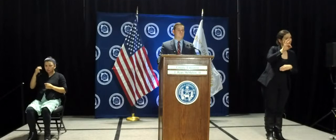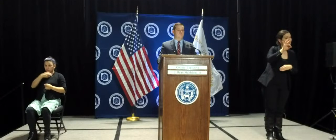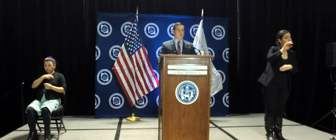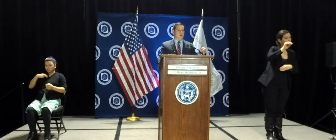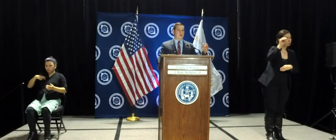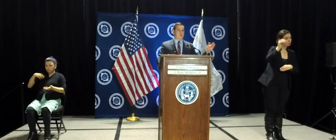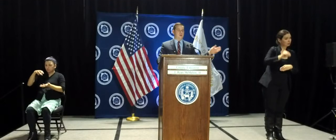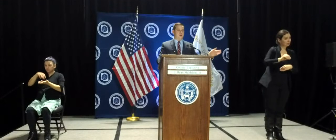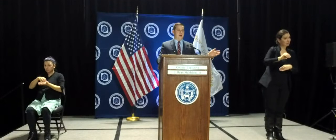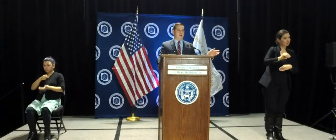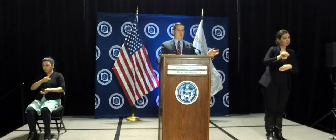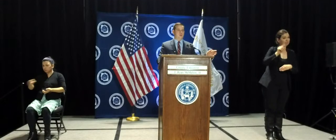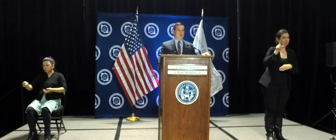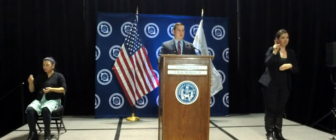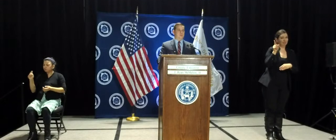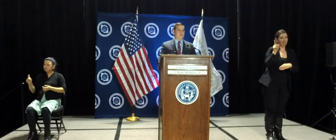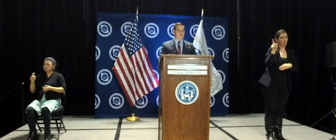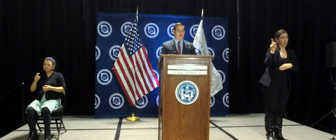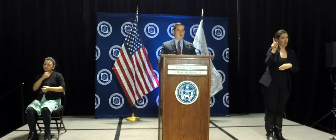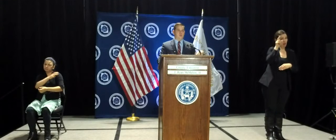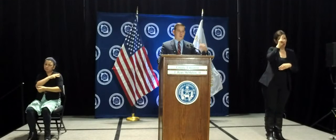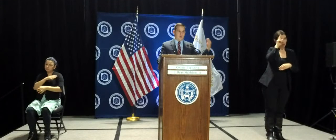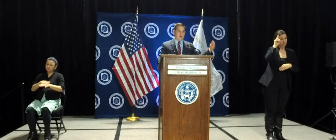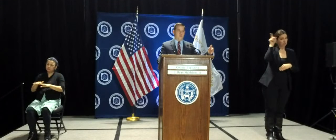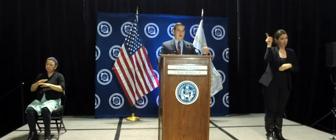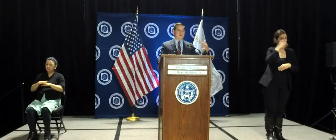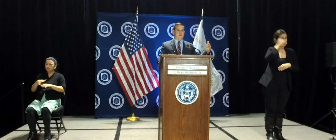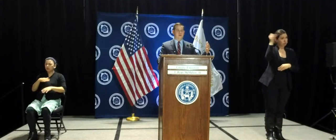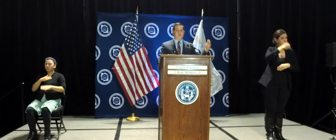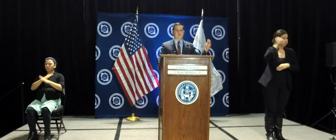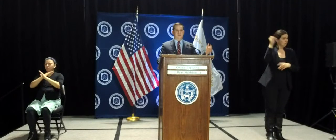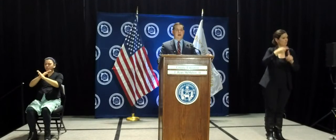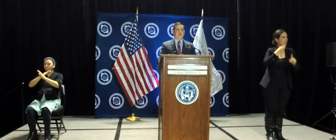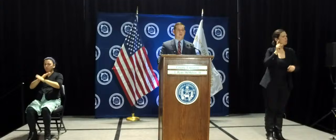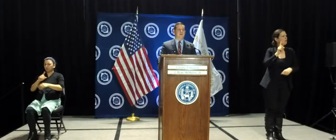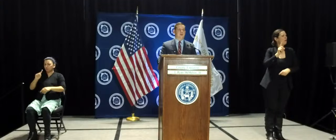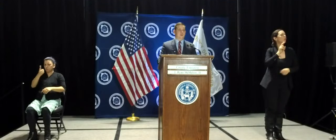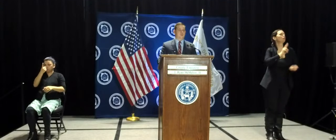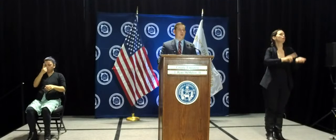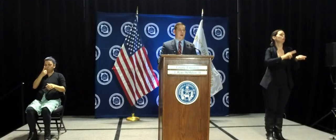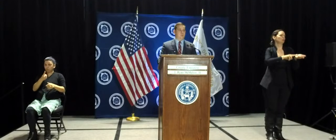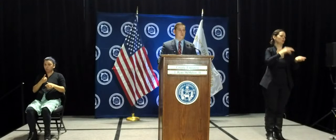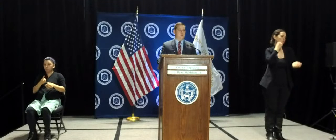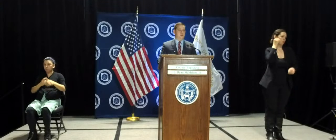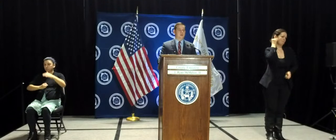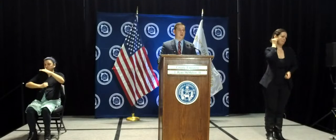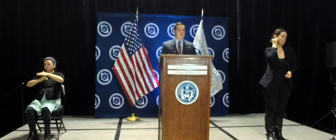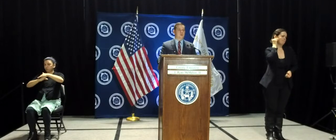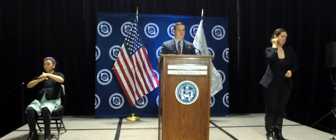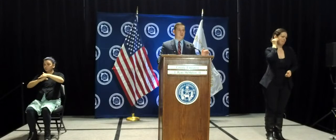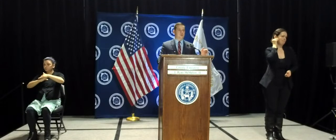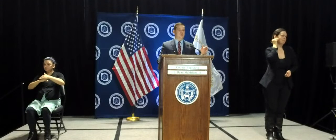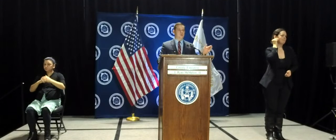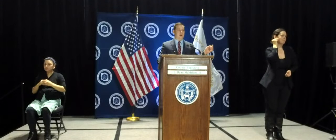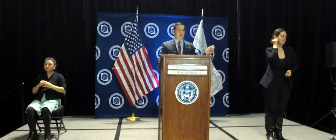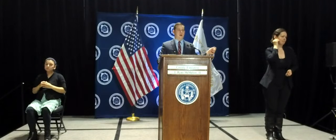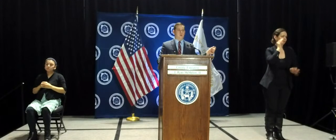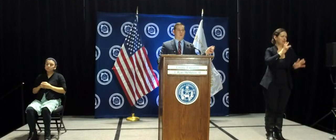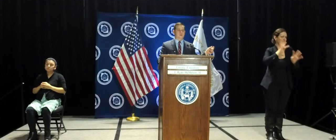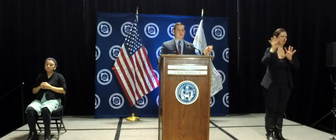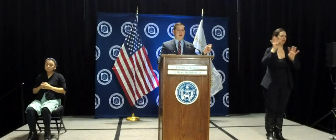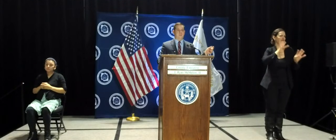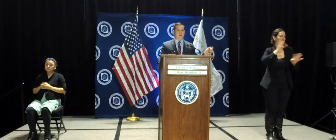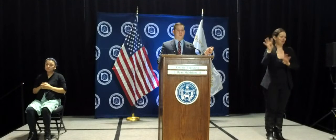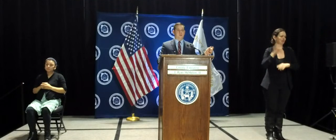at again, when you look at the percentage overall of active cases, it's not near 29%. So it shows you how